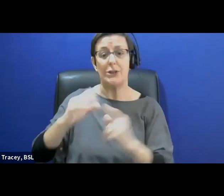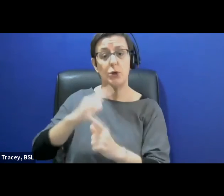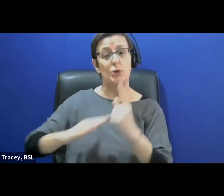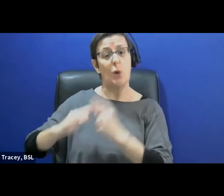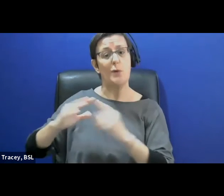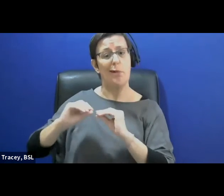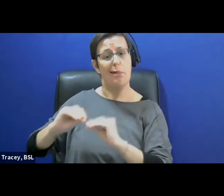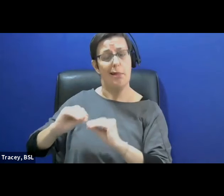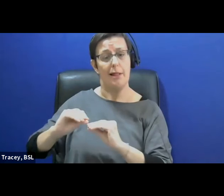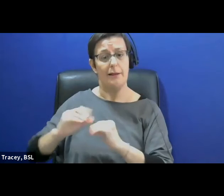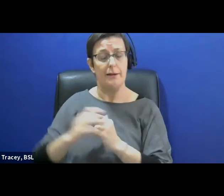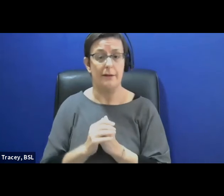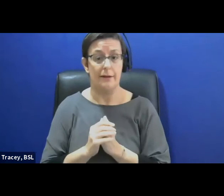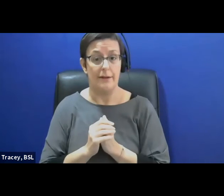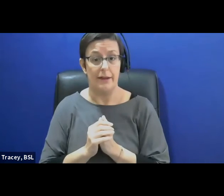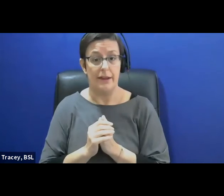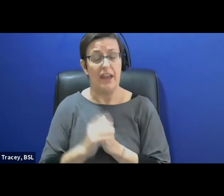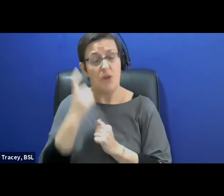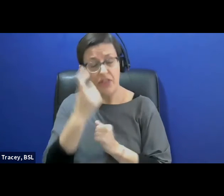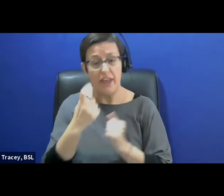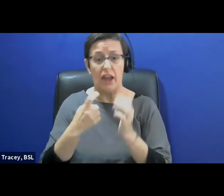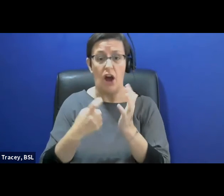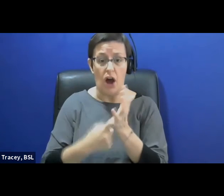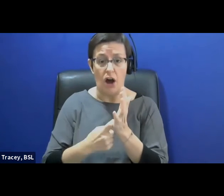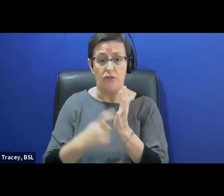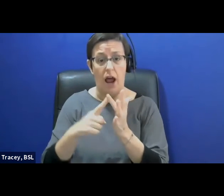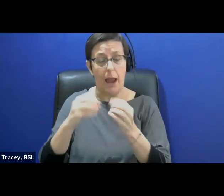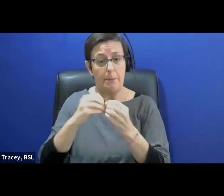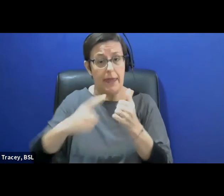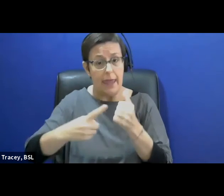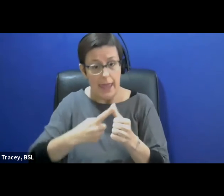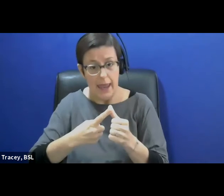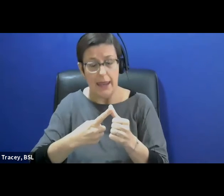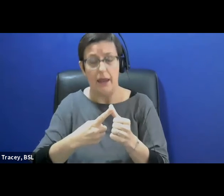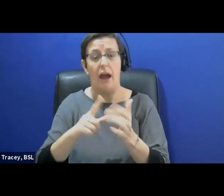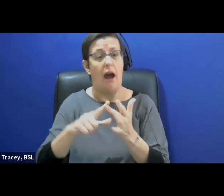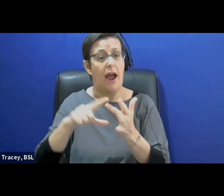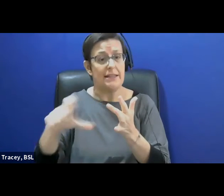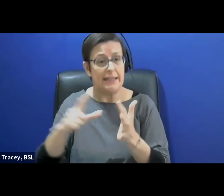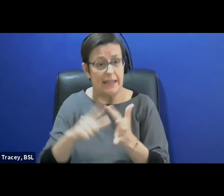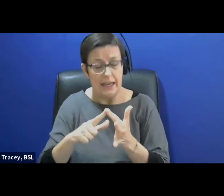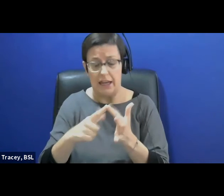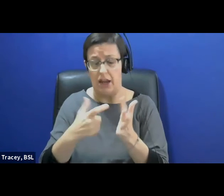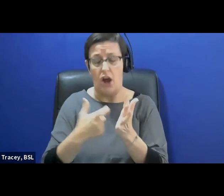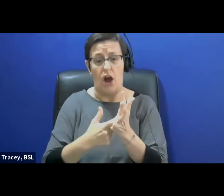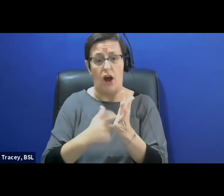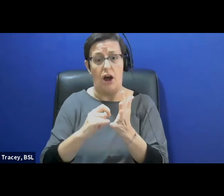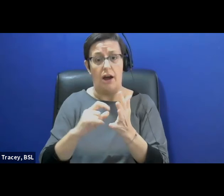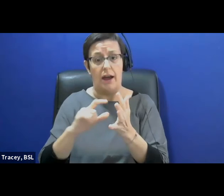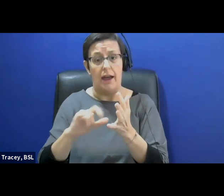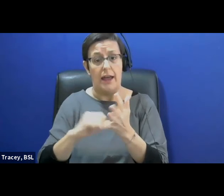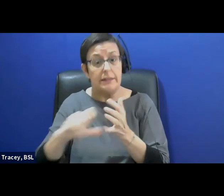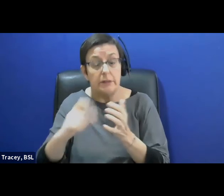big educational arms such as the RIBA, the RICS, the ICE really